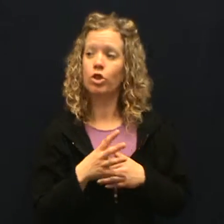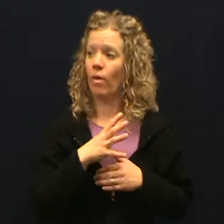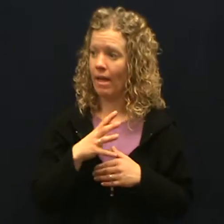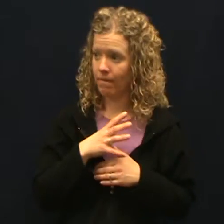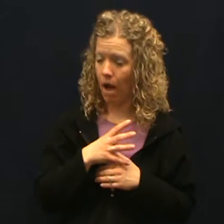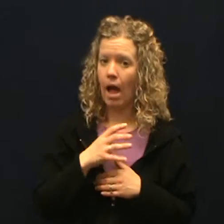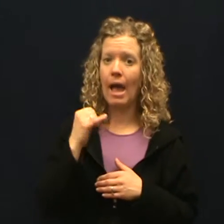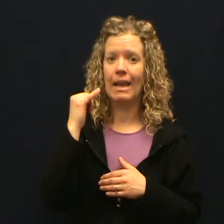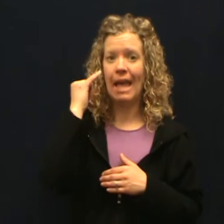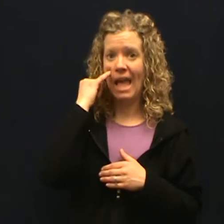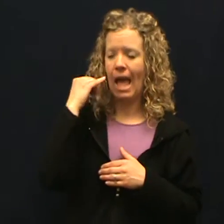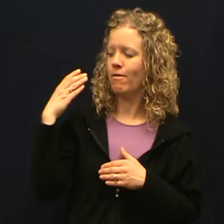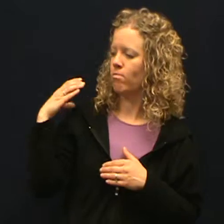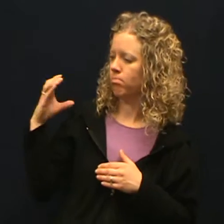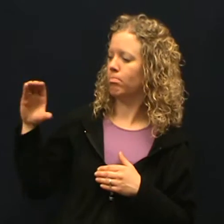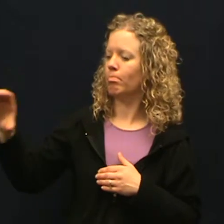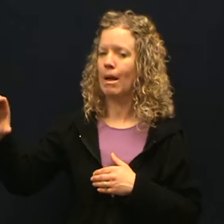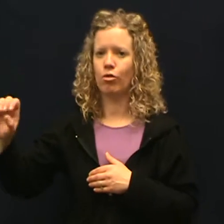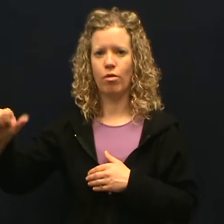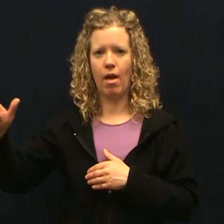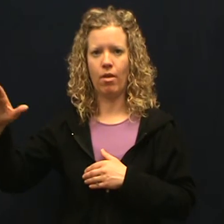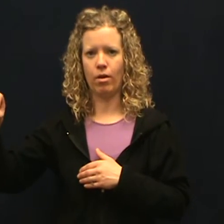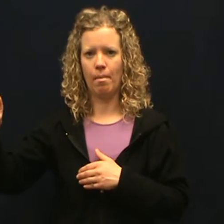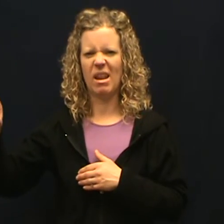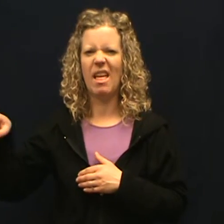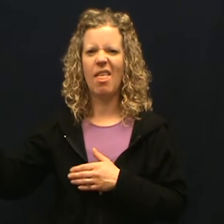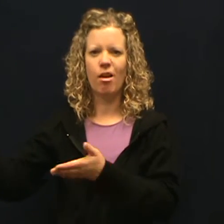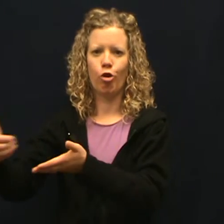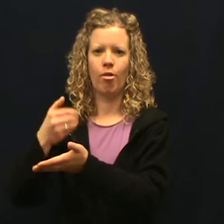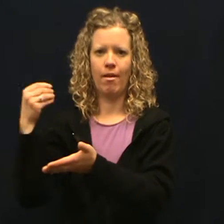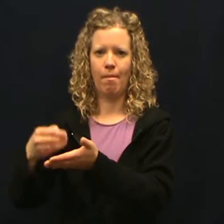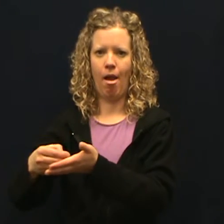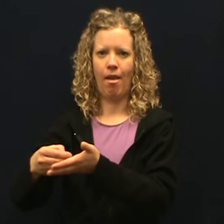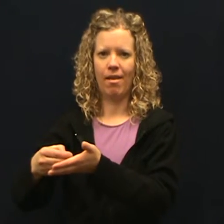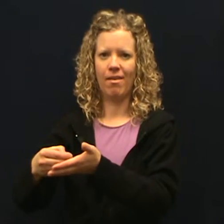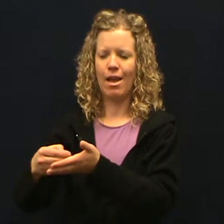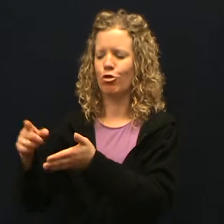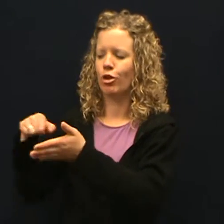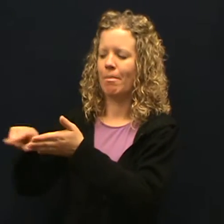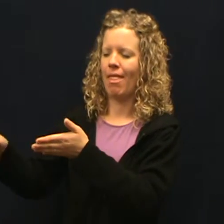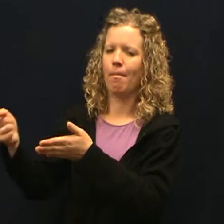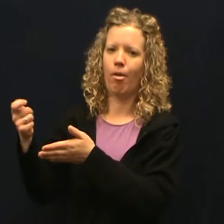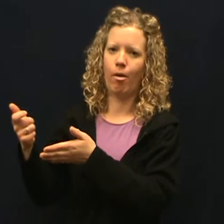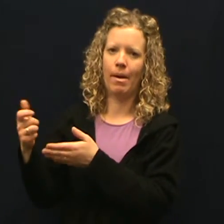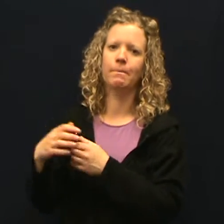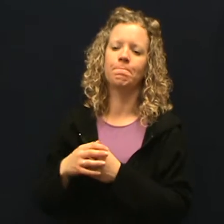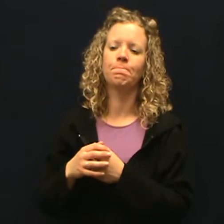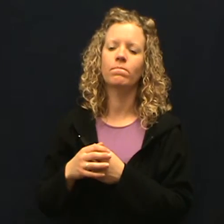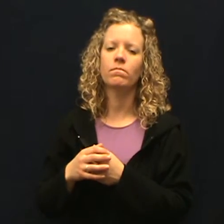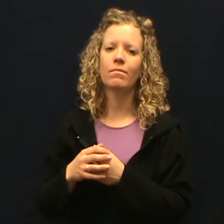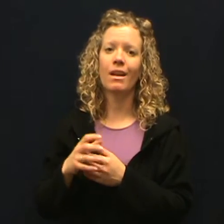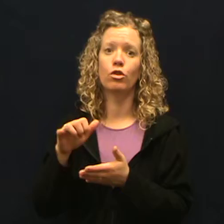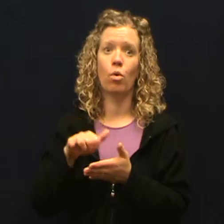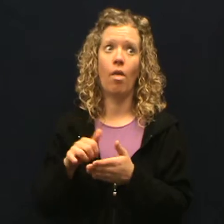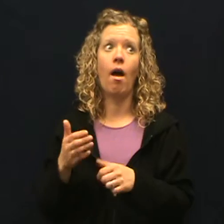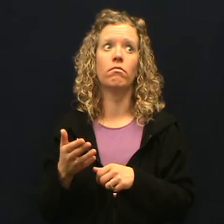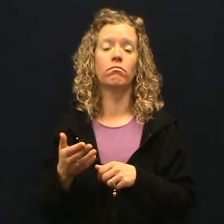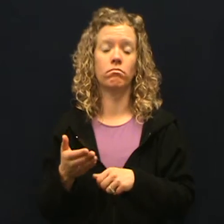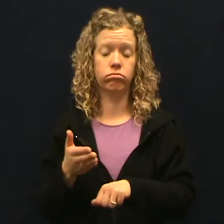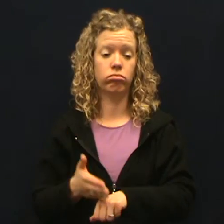collections by selling your outstanding receivables to one of these companies, and that will improve the speed in which